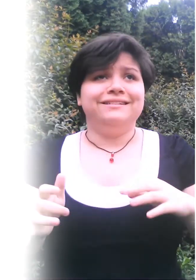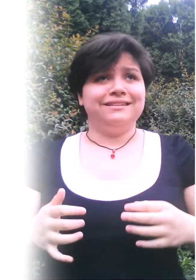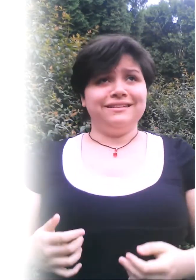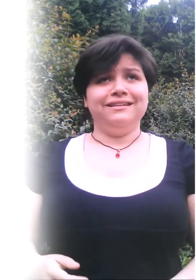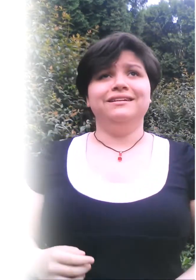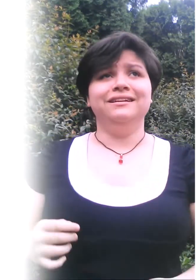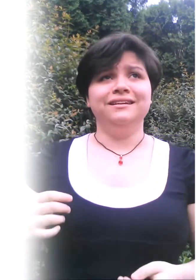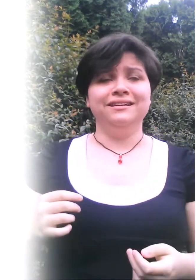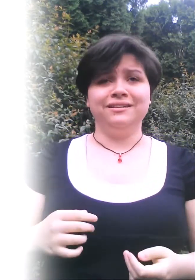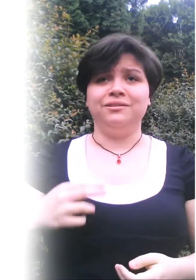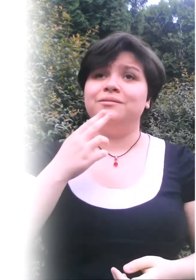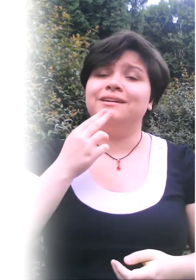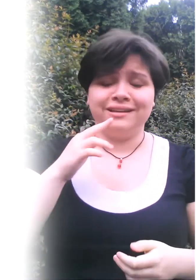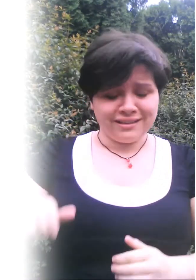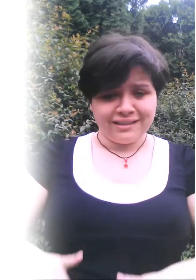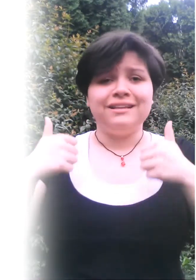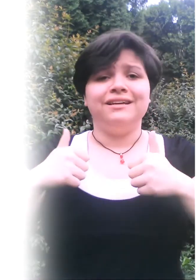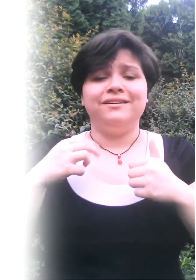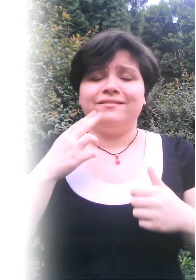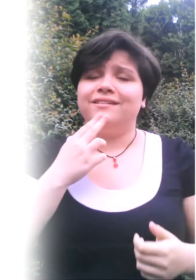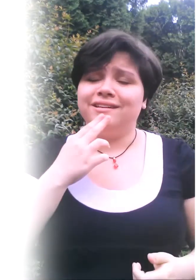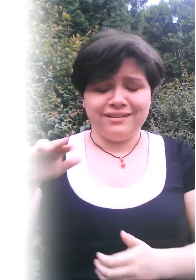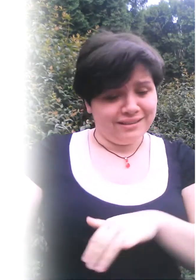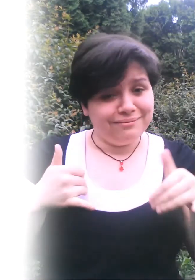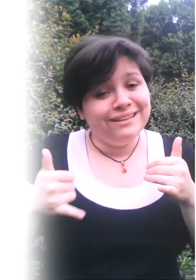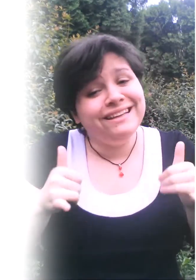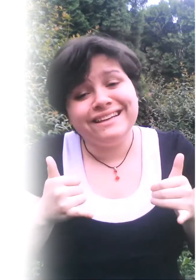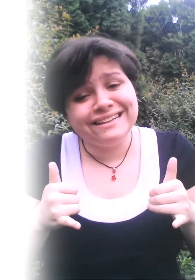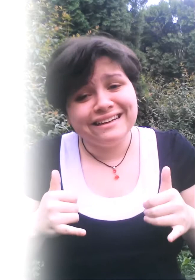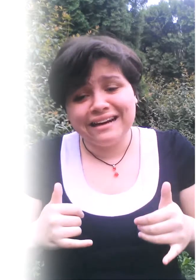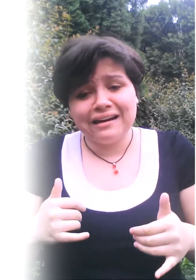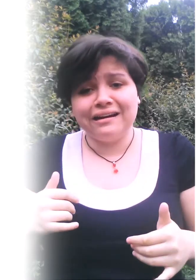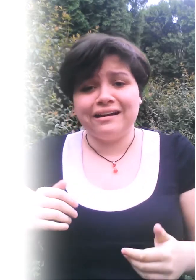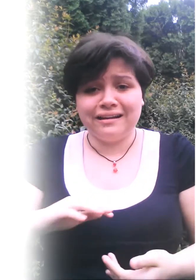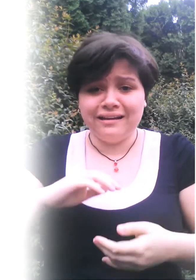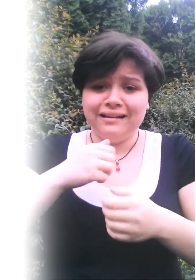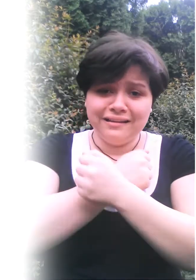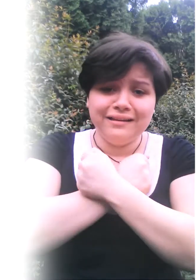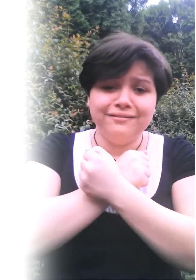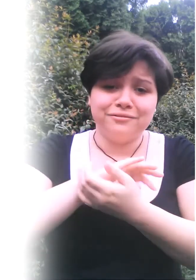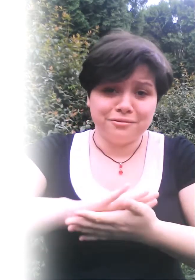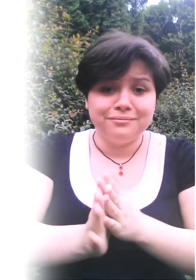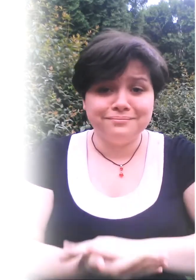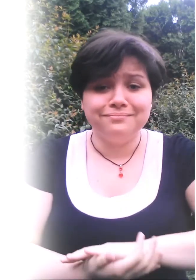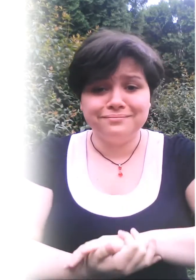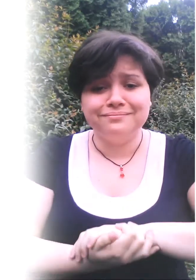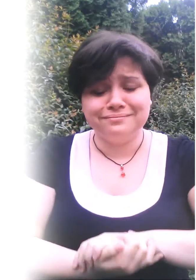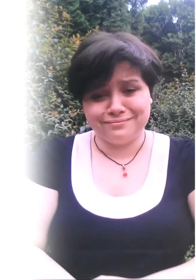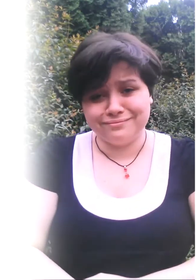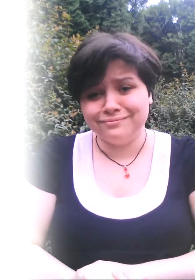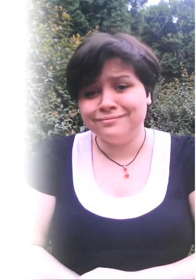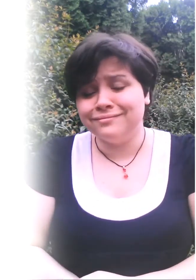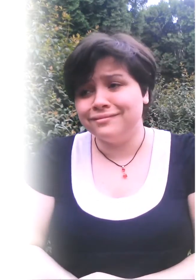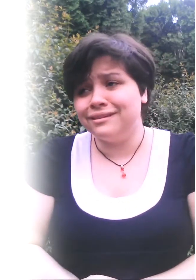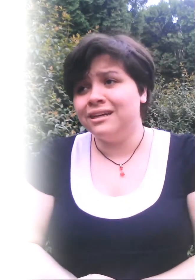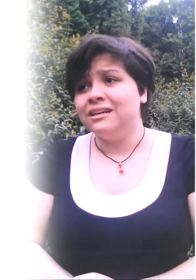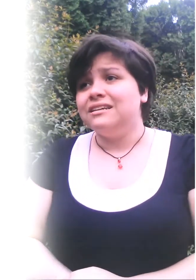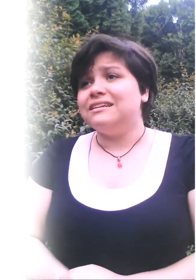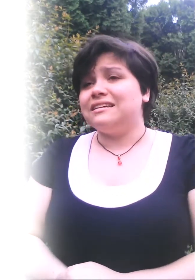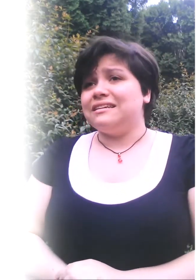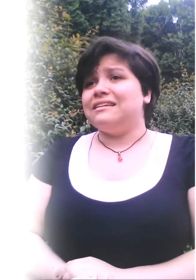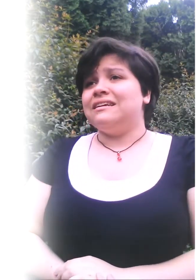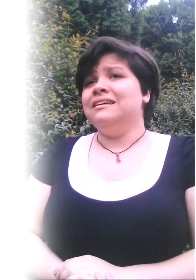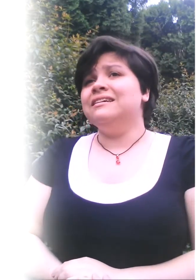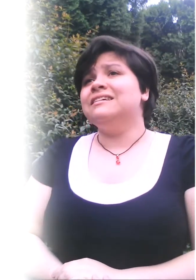Now my life's an empty stage where honey lived and honey played and love grew up.